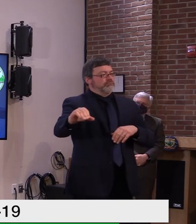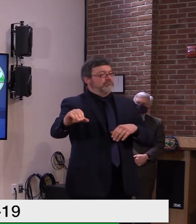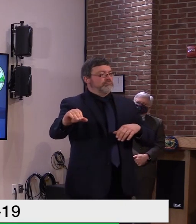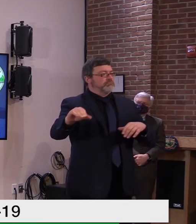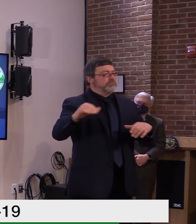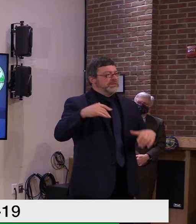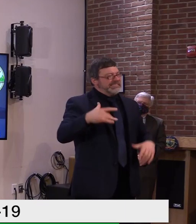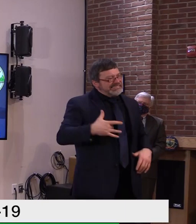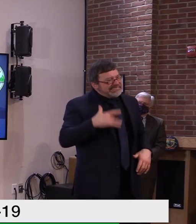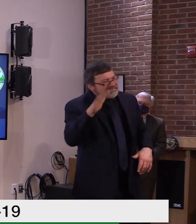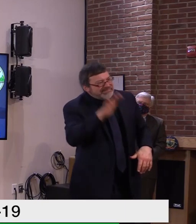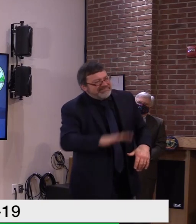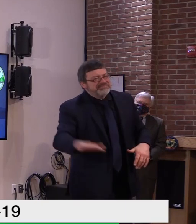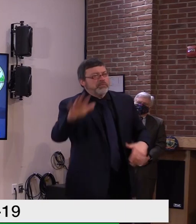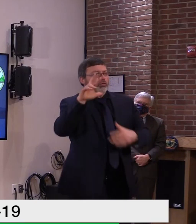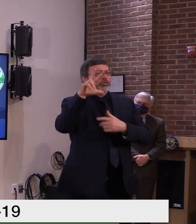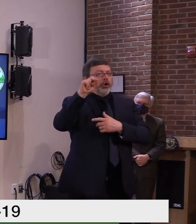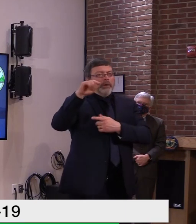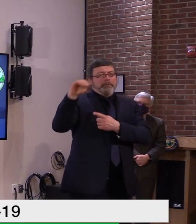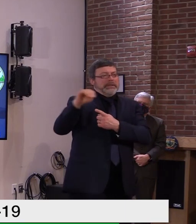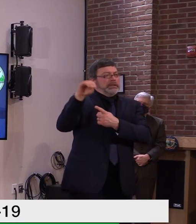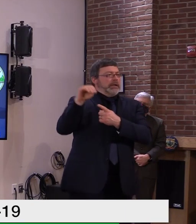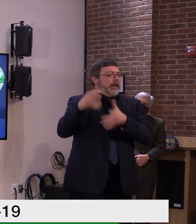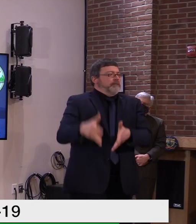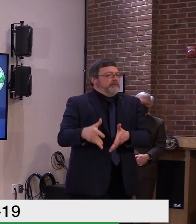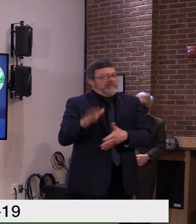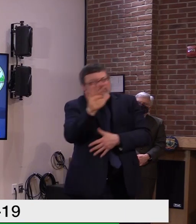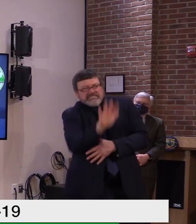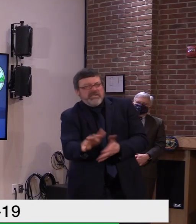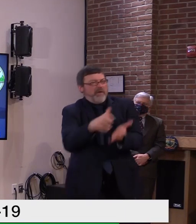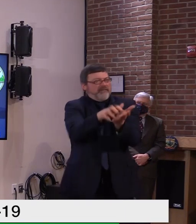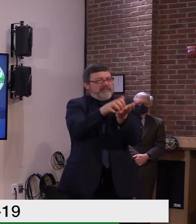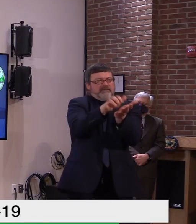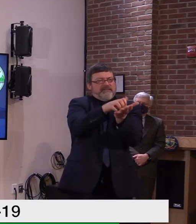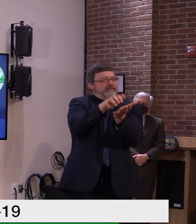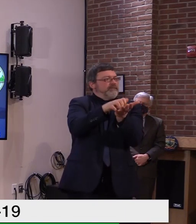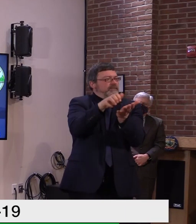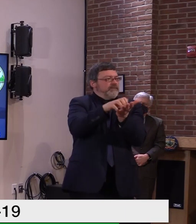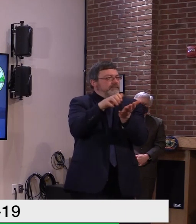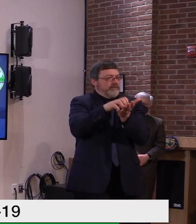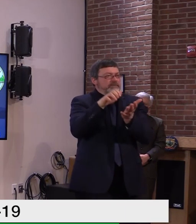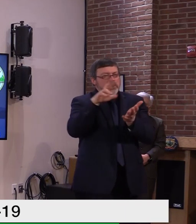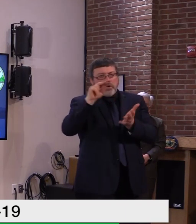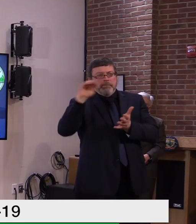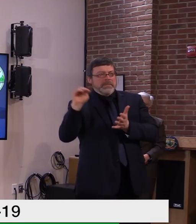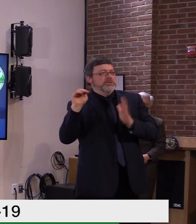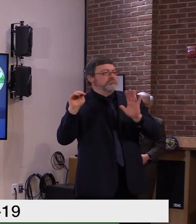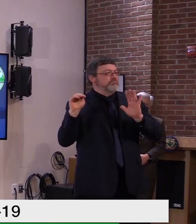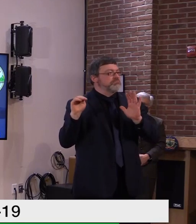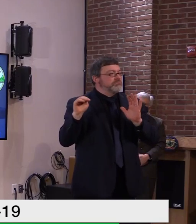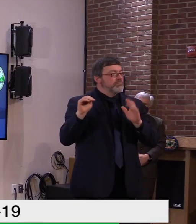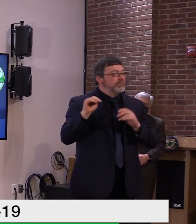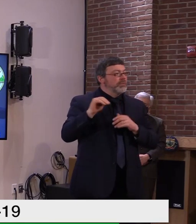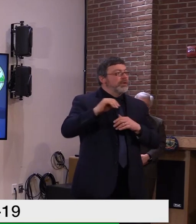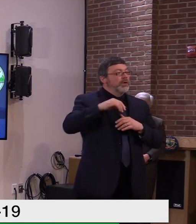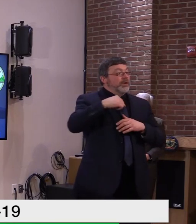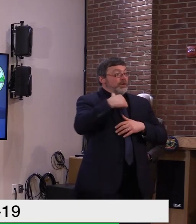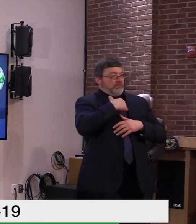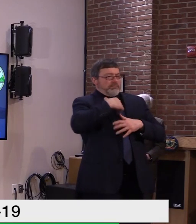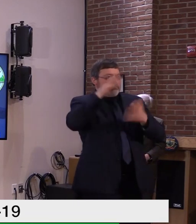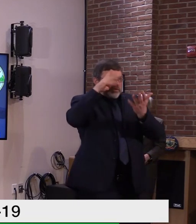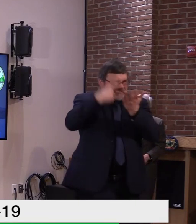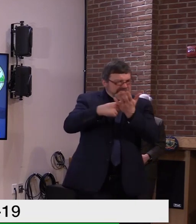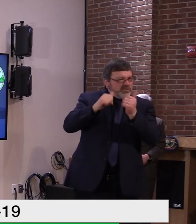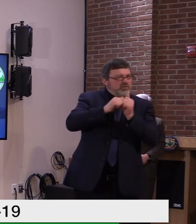million at this point. So we'll let this sugar off for a bit and determine where best to ask the legislature to work with